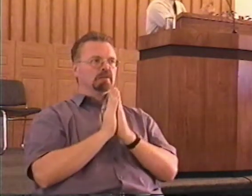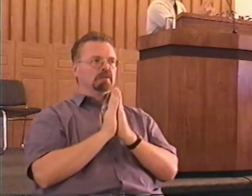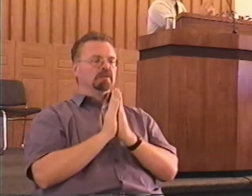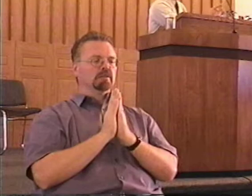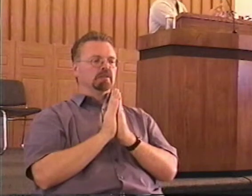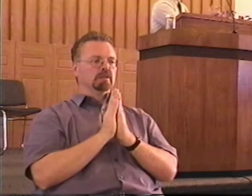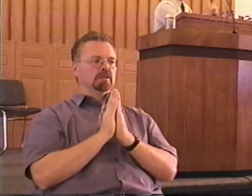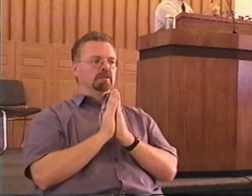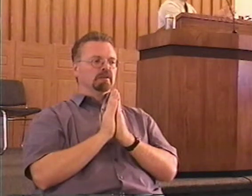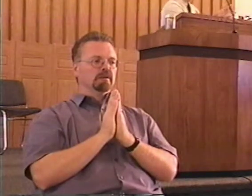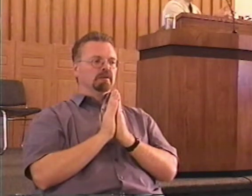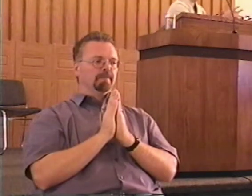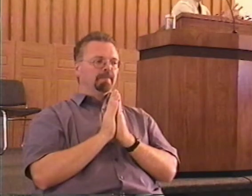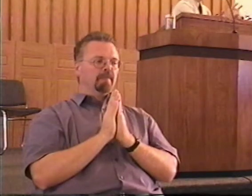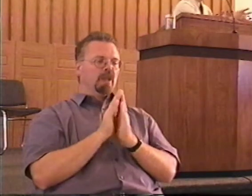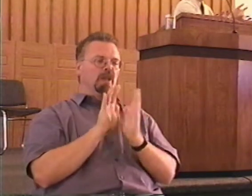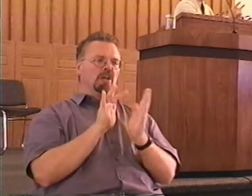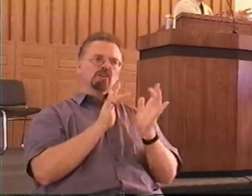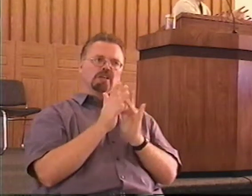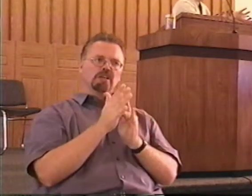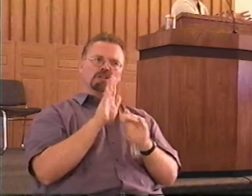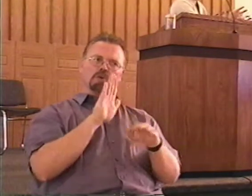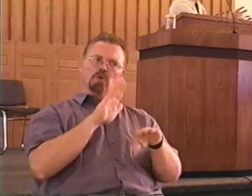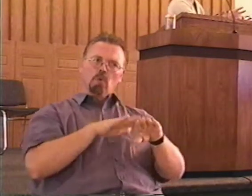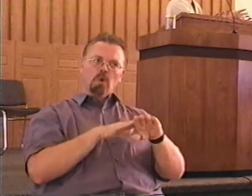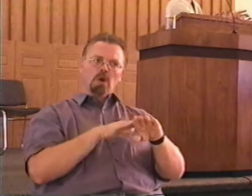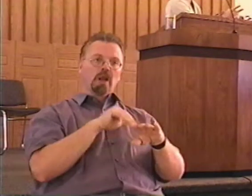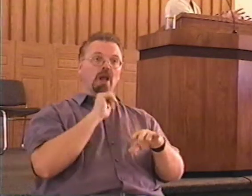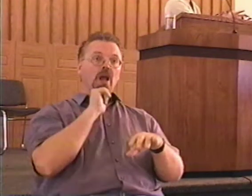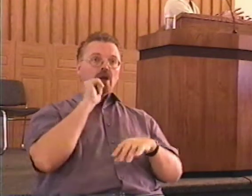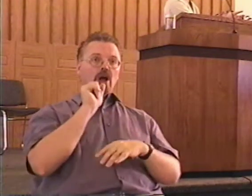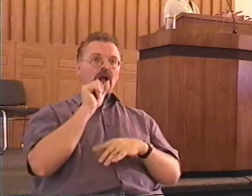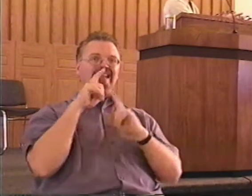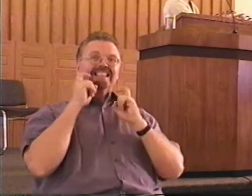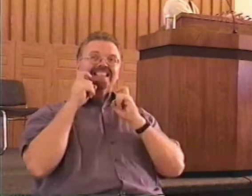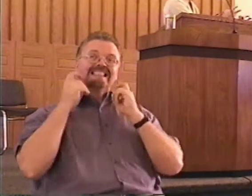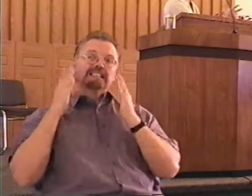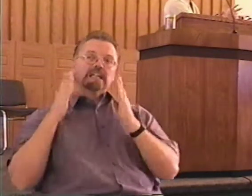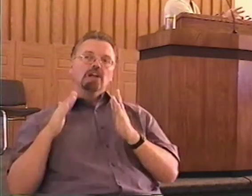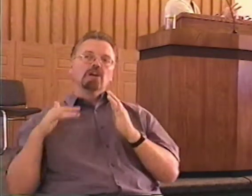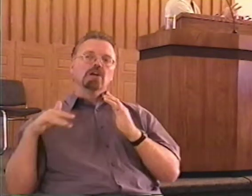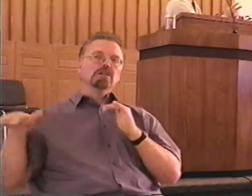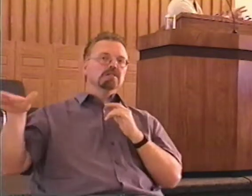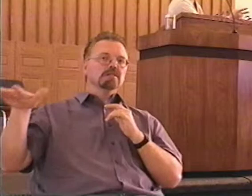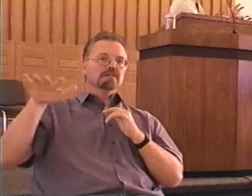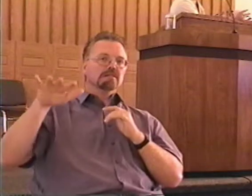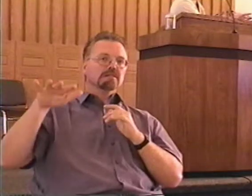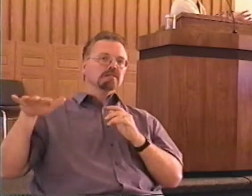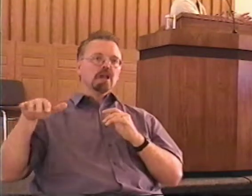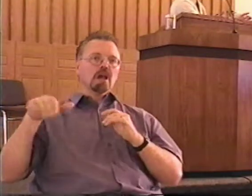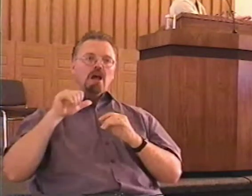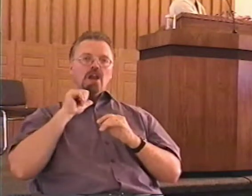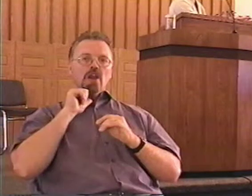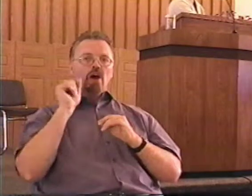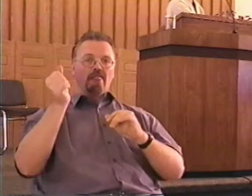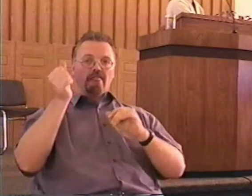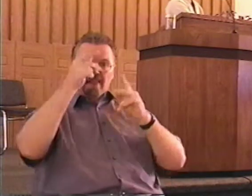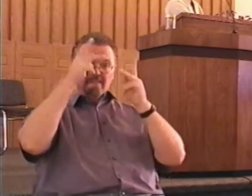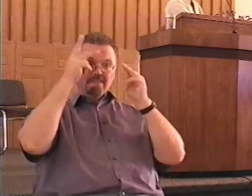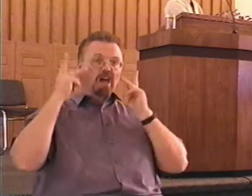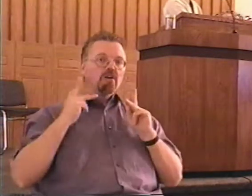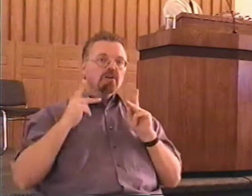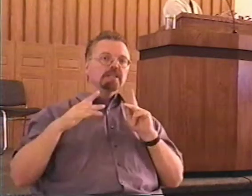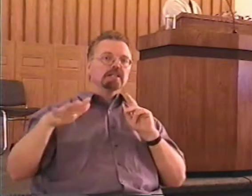Jesus is warning not the sinners, not the